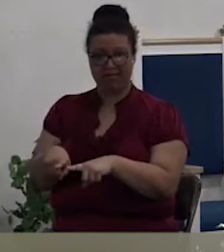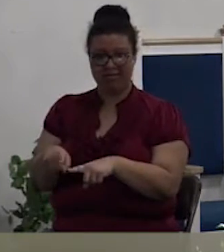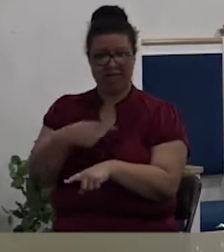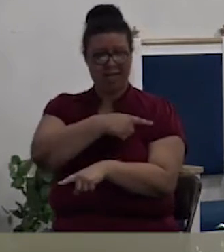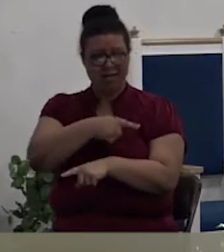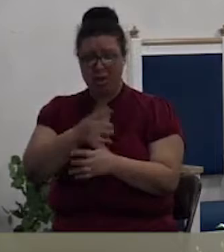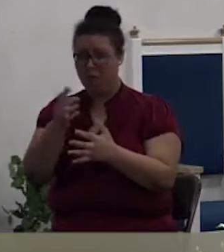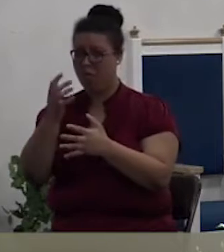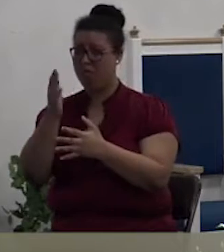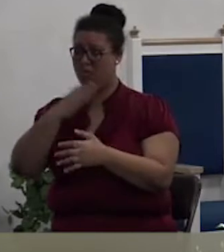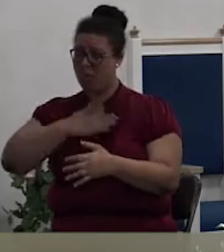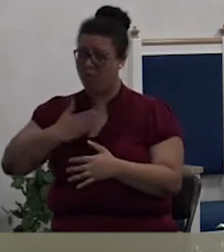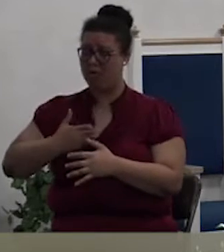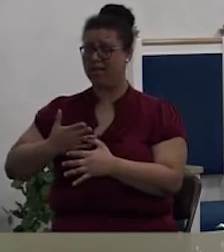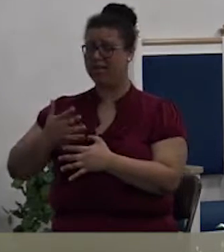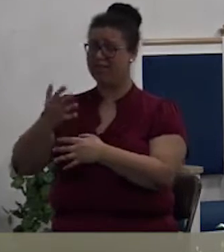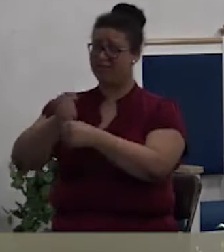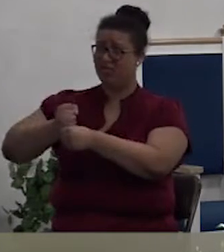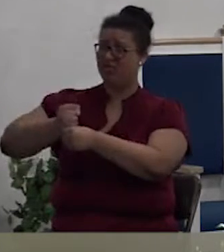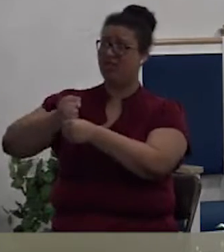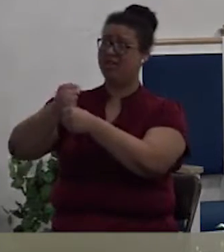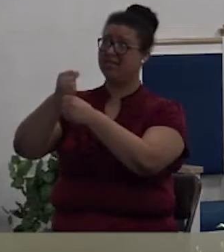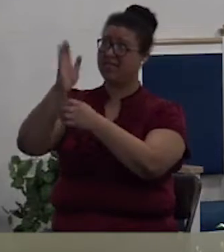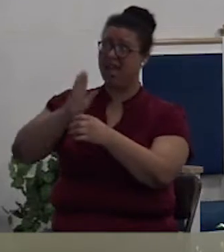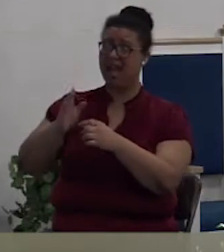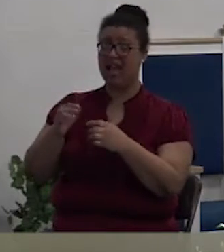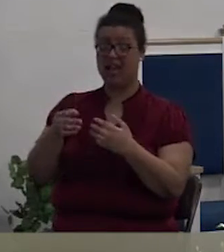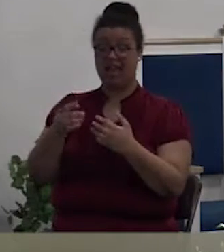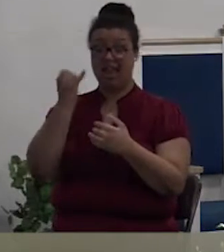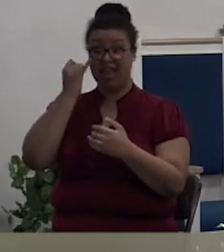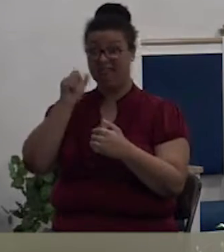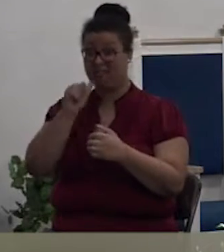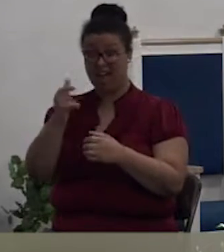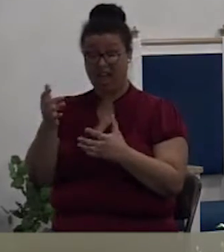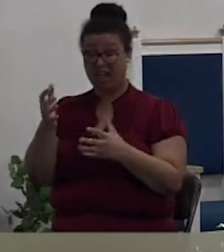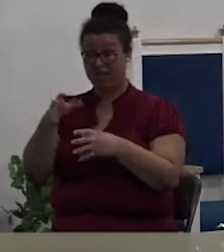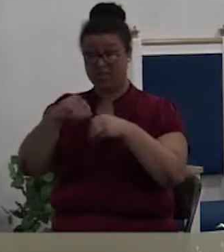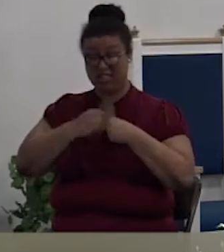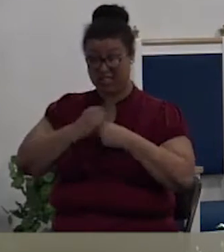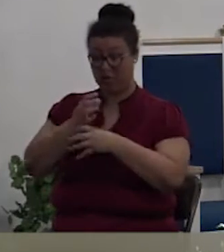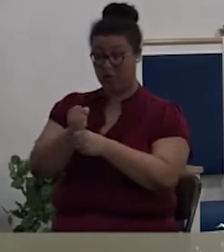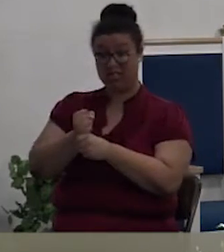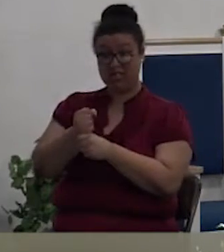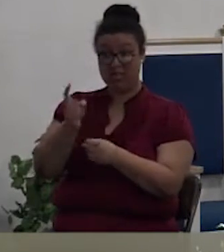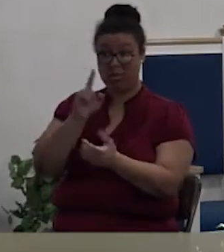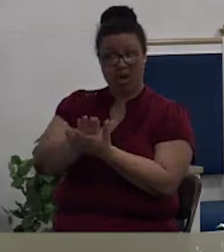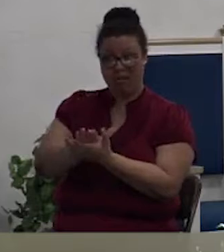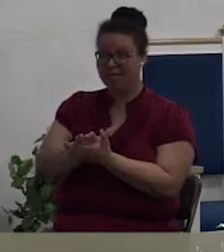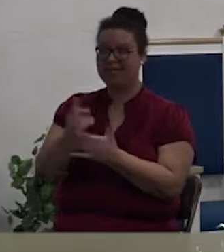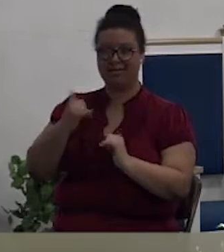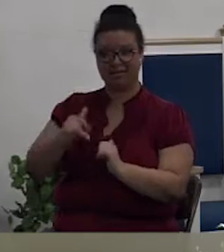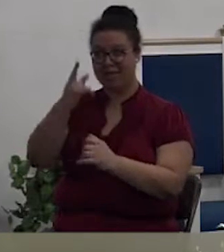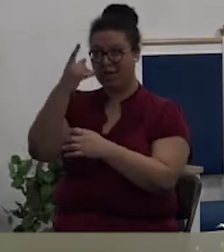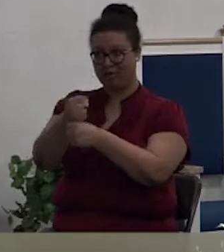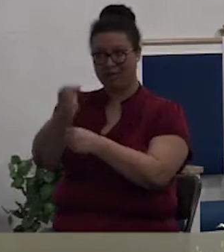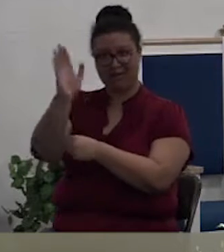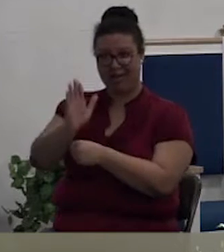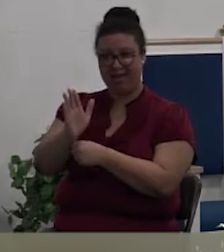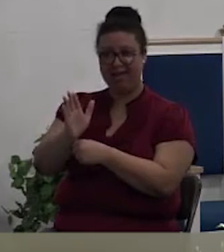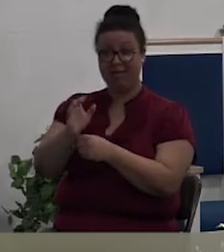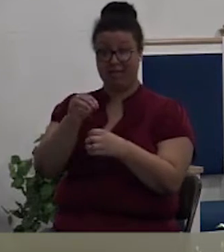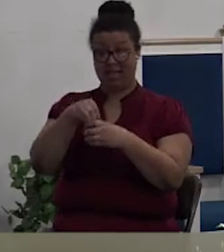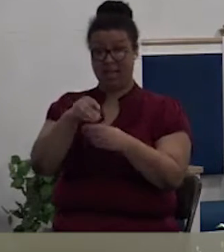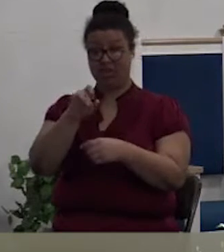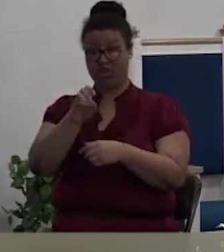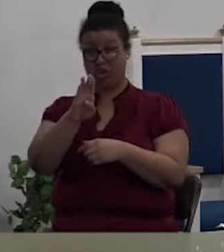willing to hold on to God even when they didn't receive the promise. I love this scripture in the book of Job where he felt